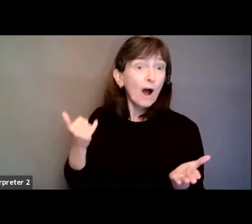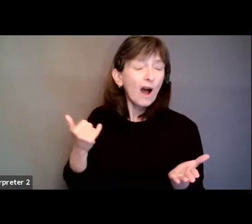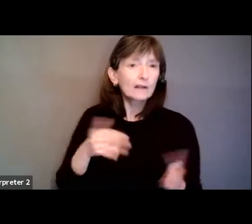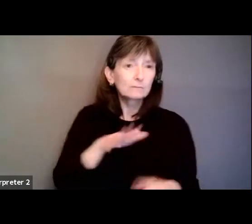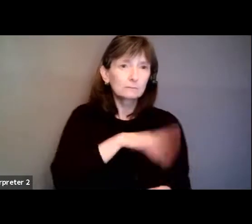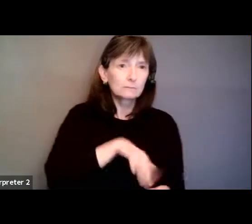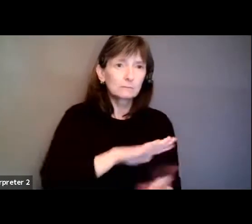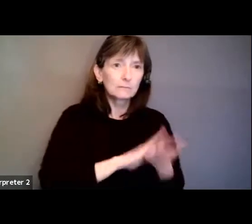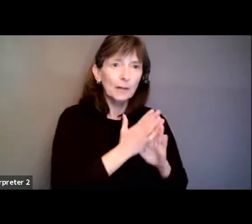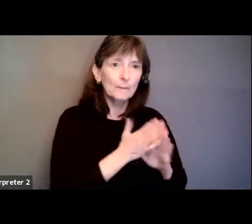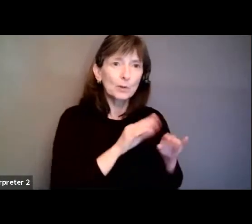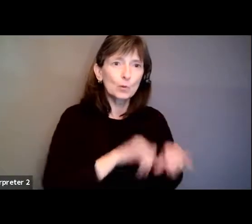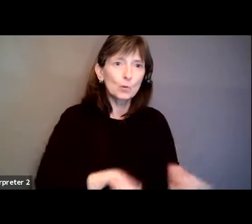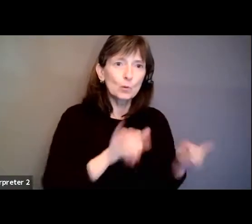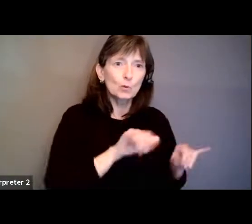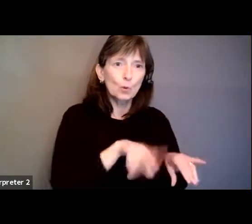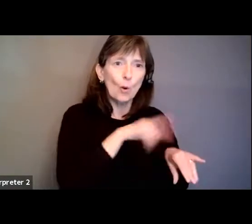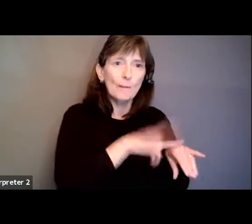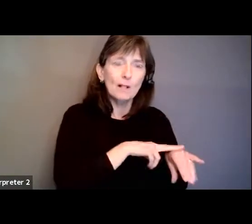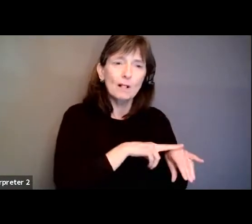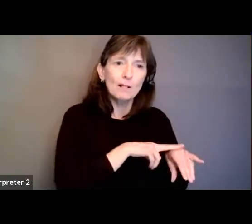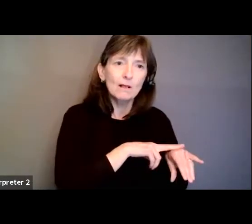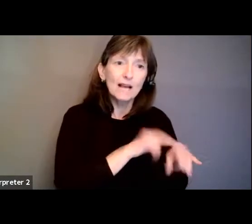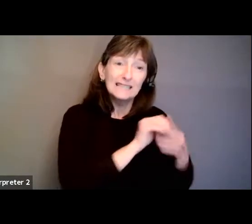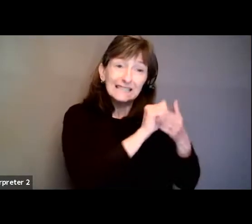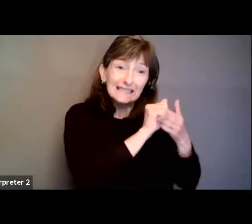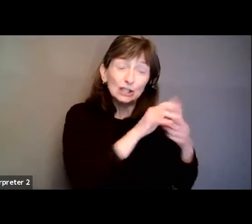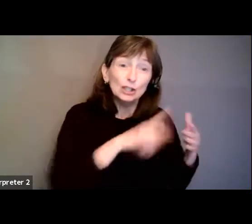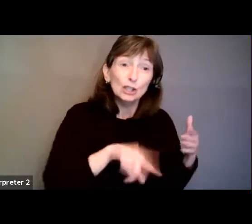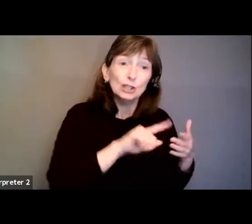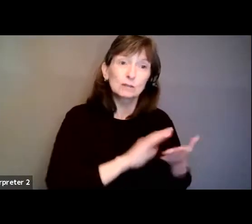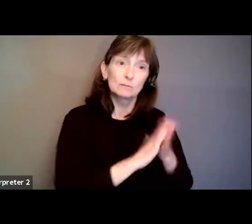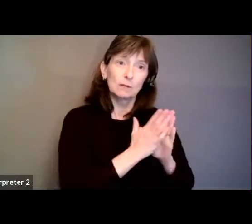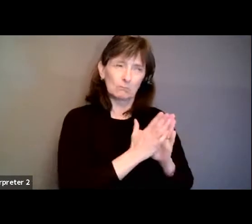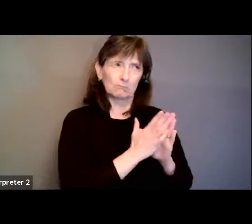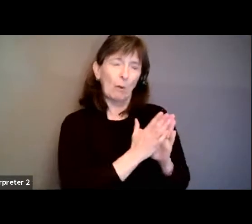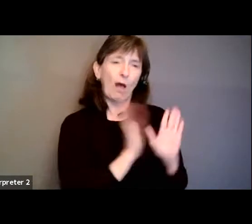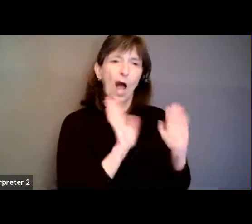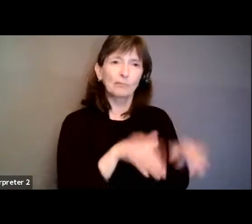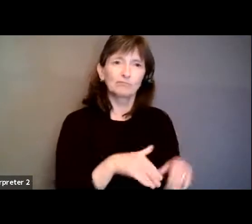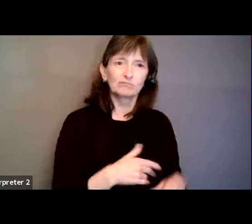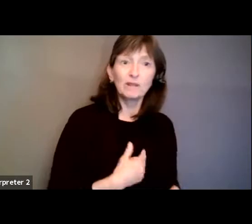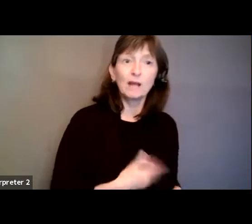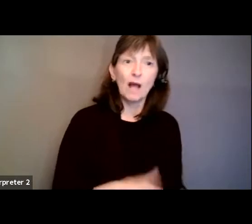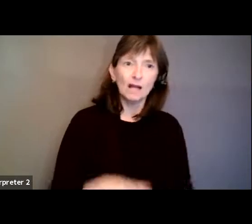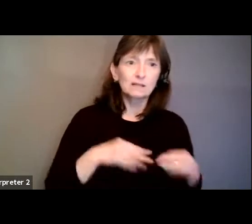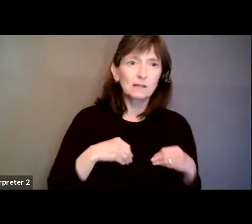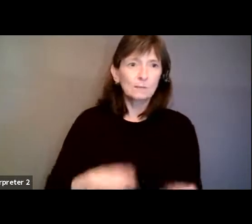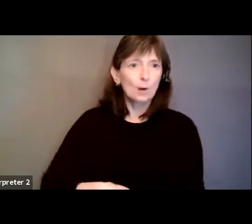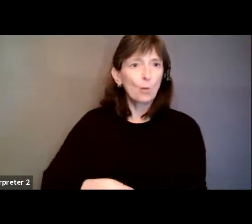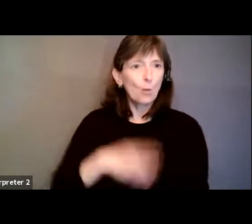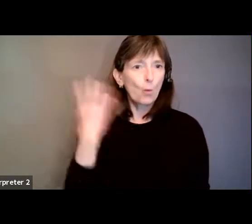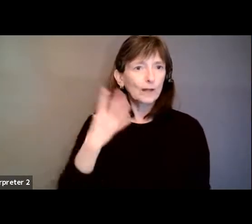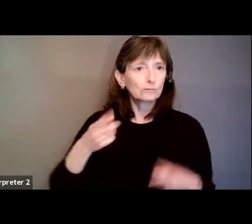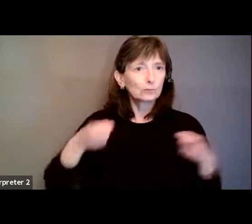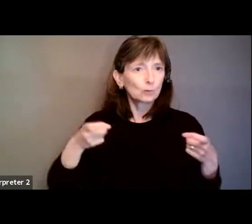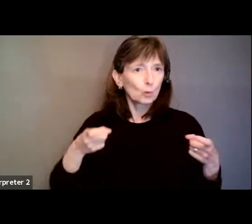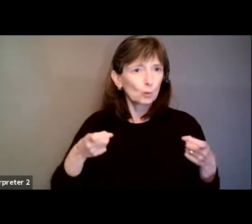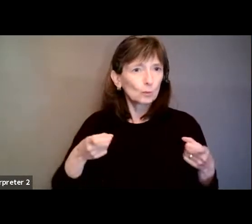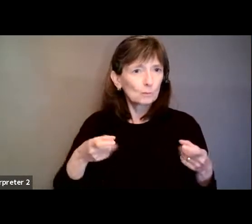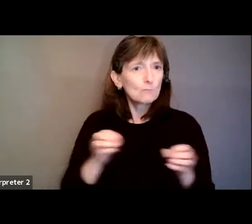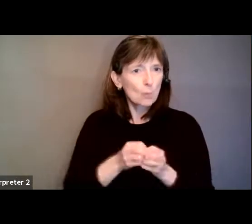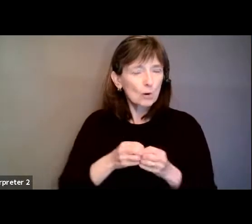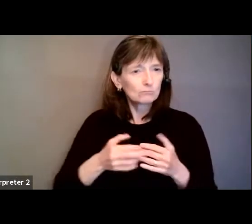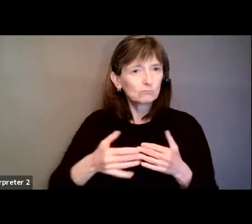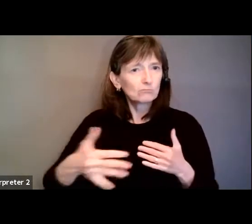have given white supremacists a pass to be out in the open. A lot of this has made me angry. The apathy towards it